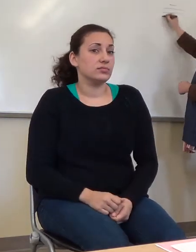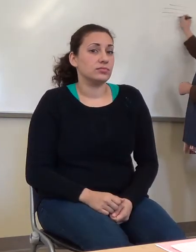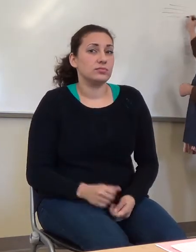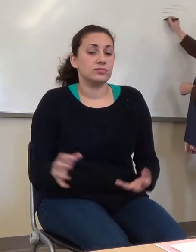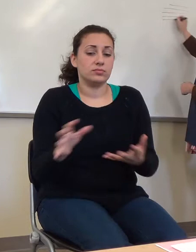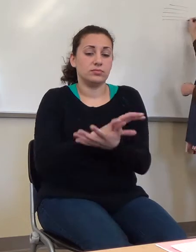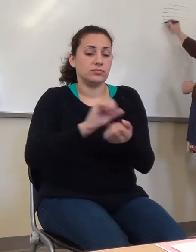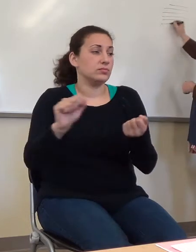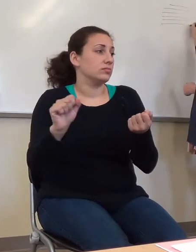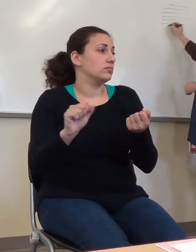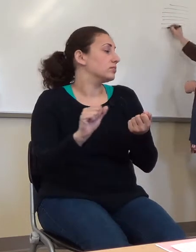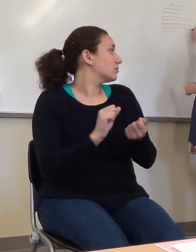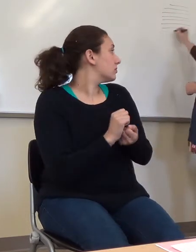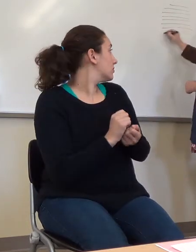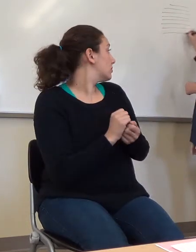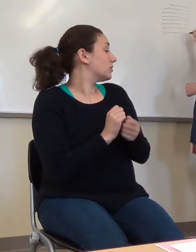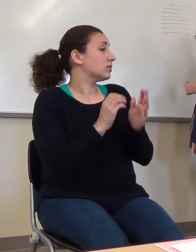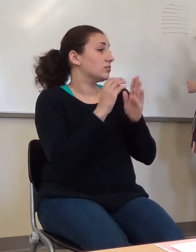rather than